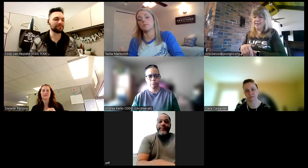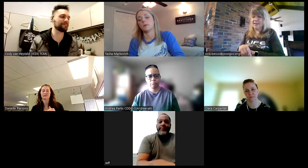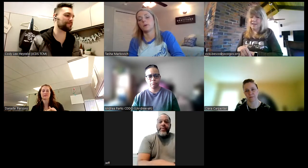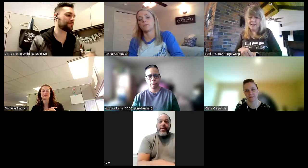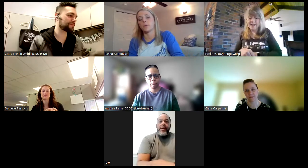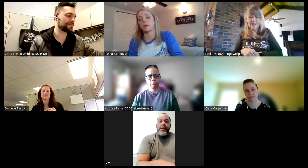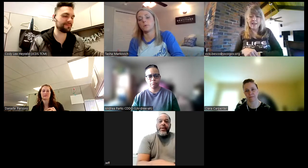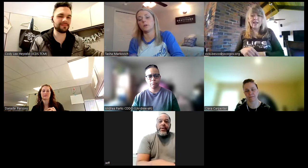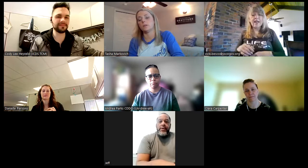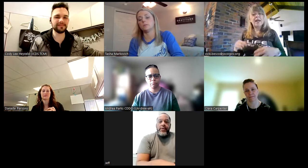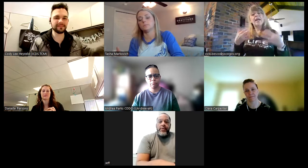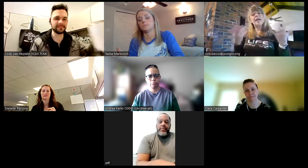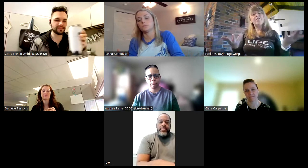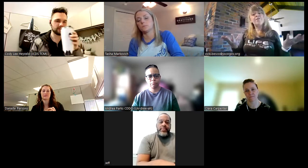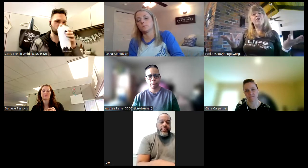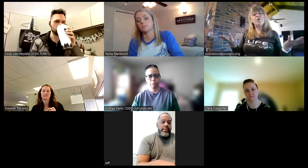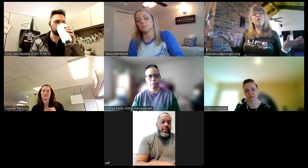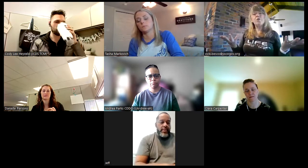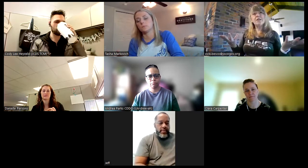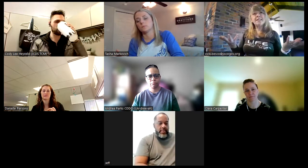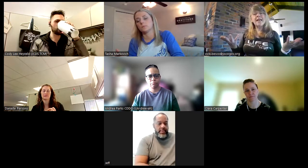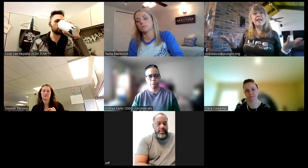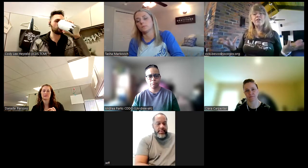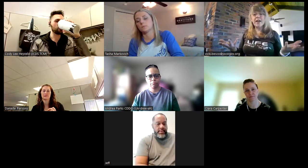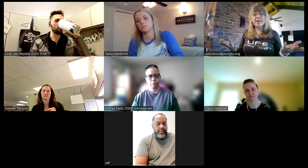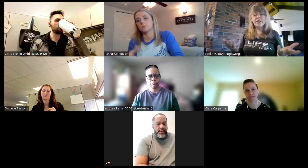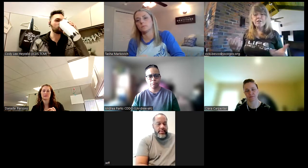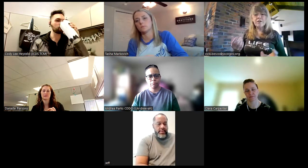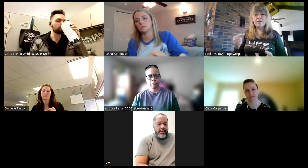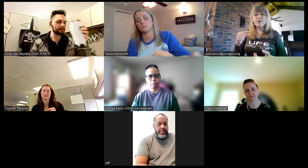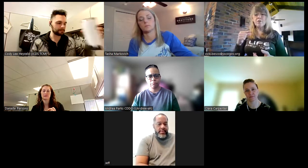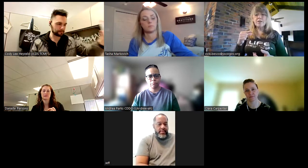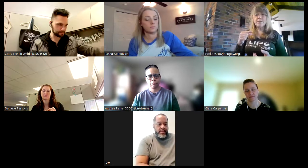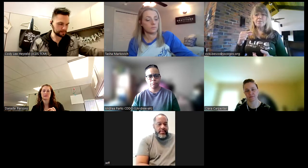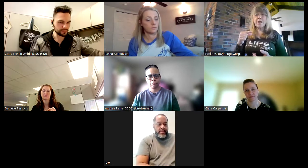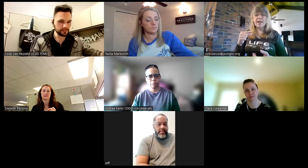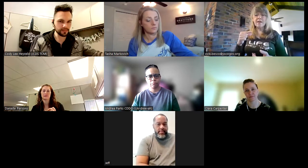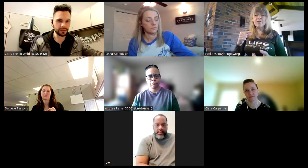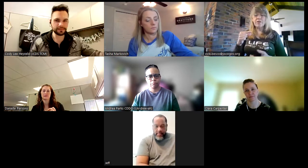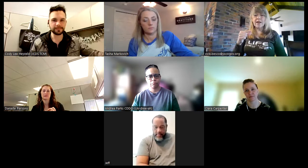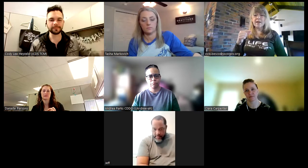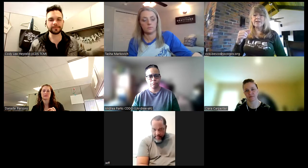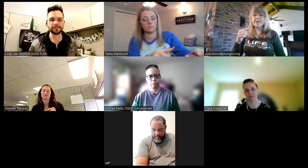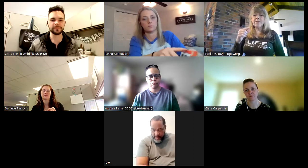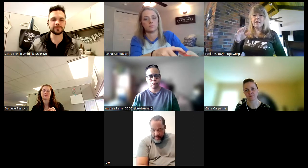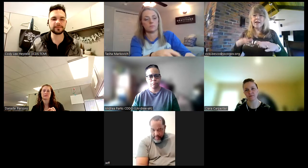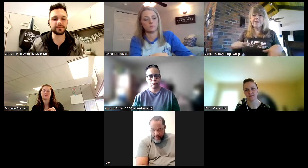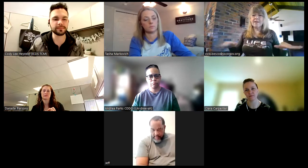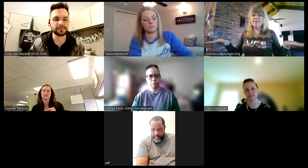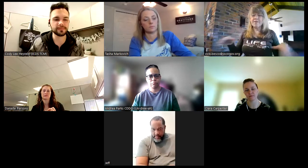Anybody want to throw out a word? If you would say grandchildren, you would spell out grand and then